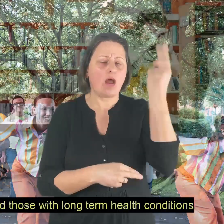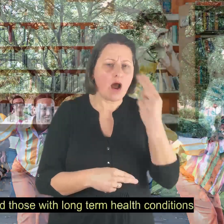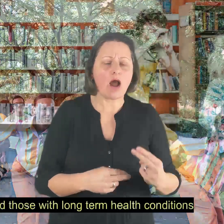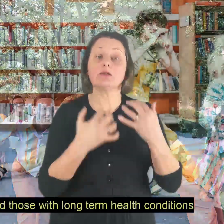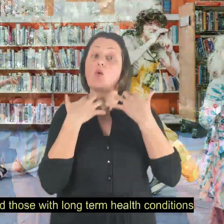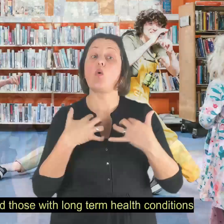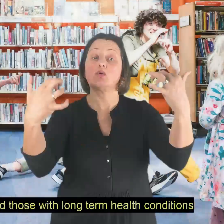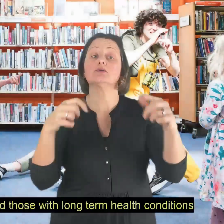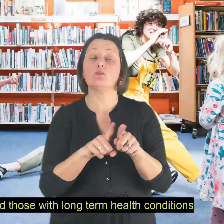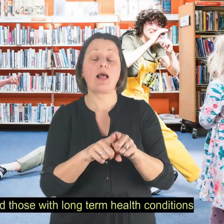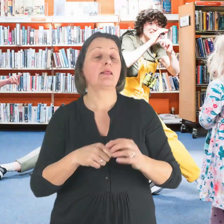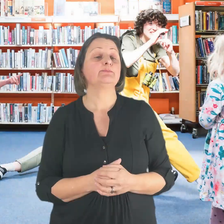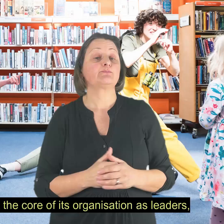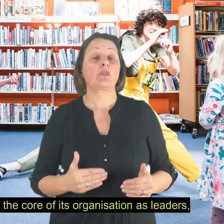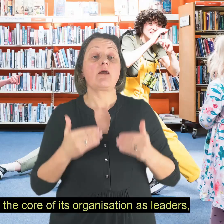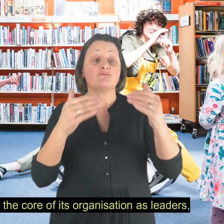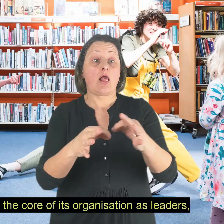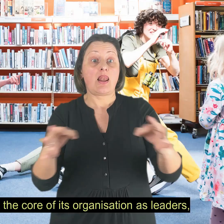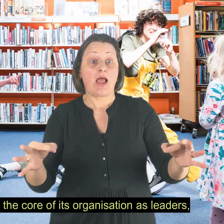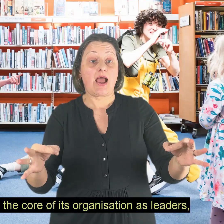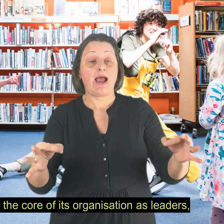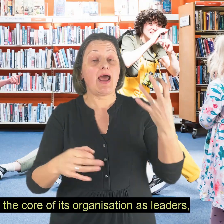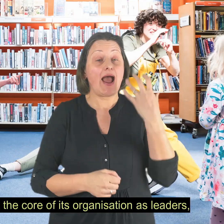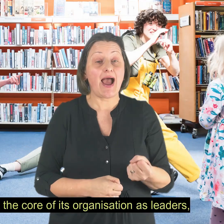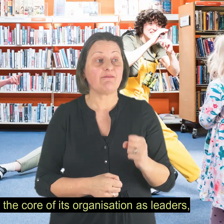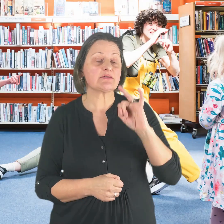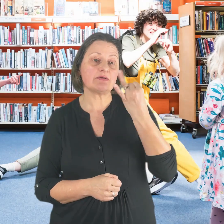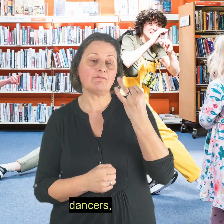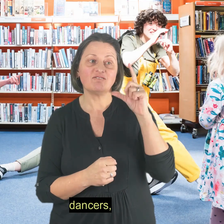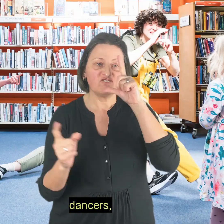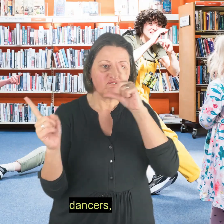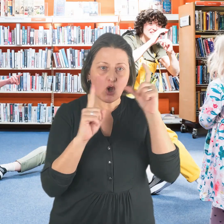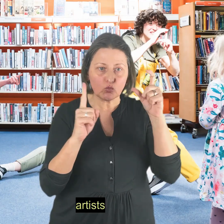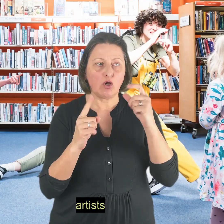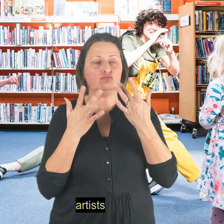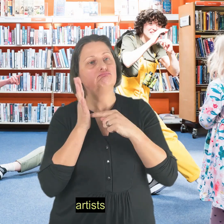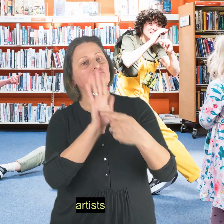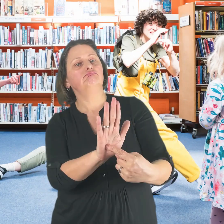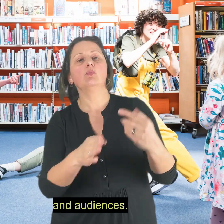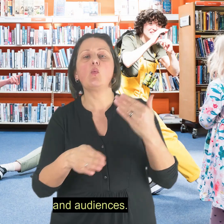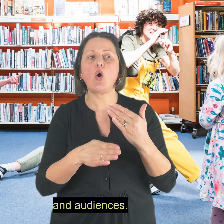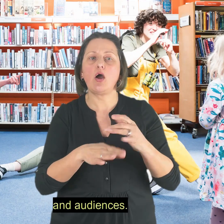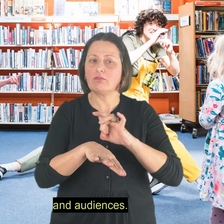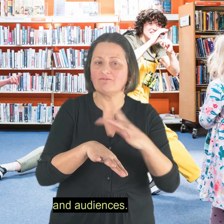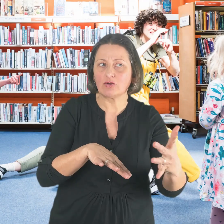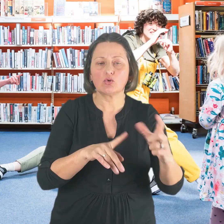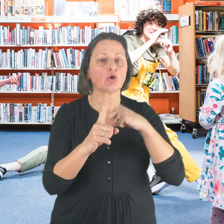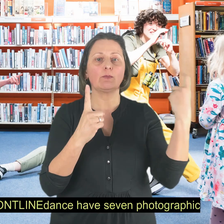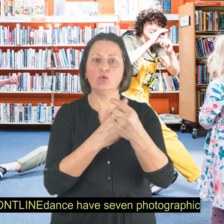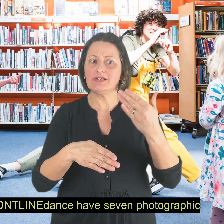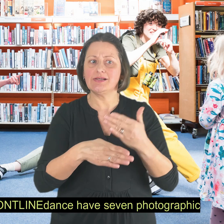and those with long-term health conditions at the core of its organisation as leaders, dancers, artists, and